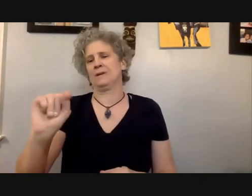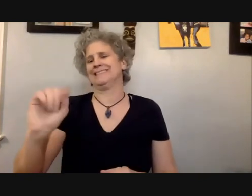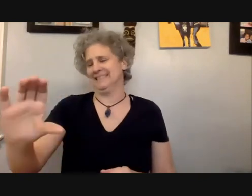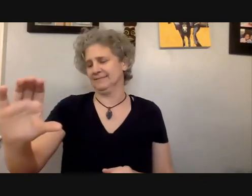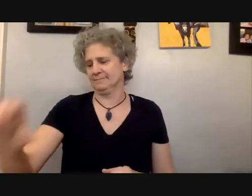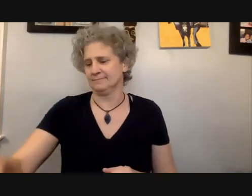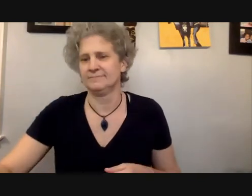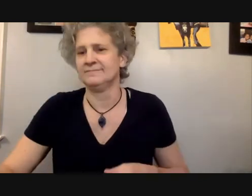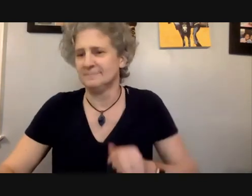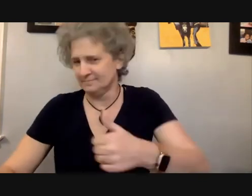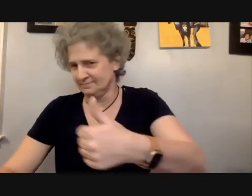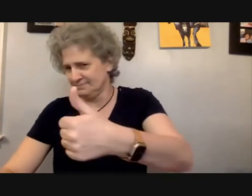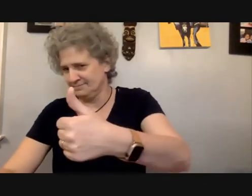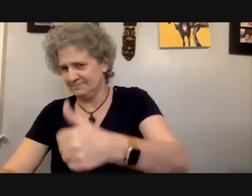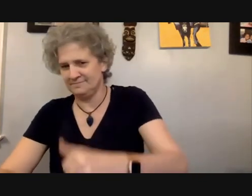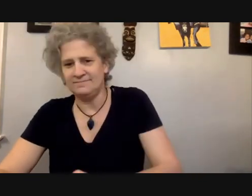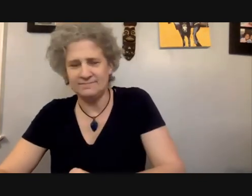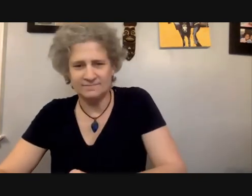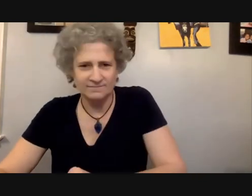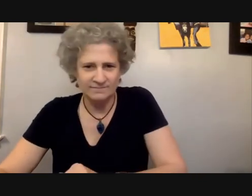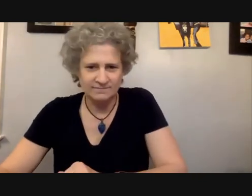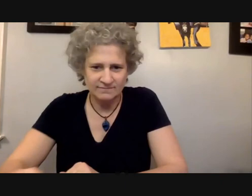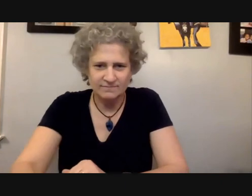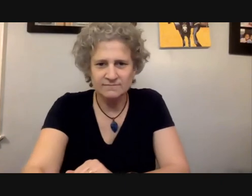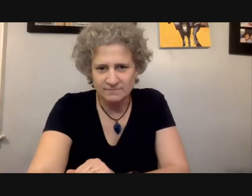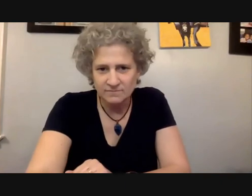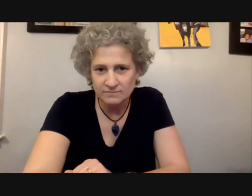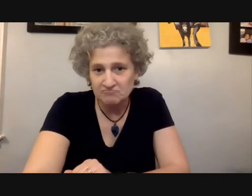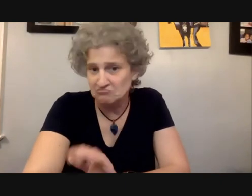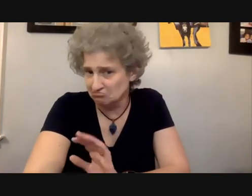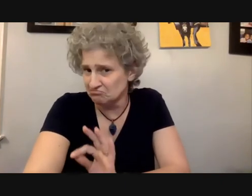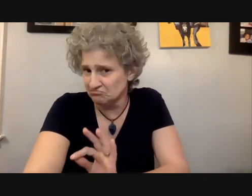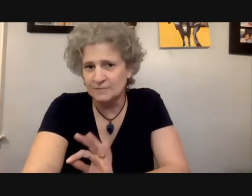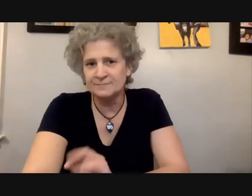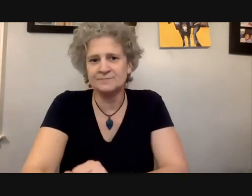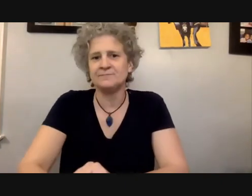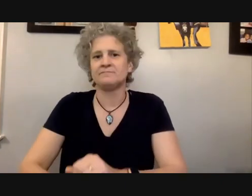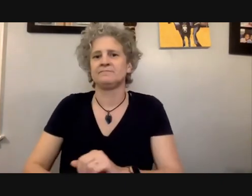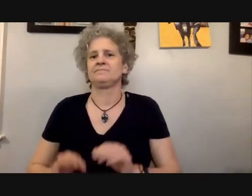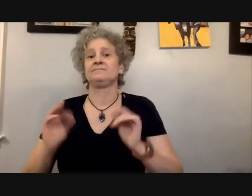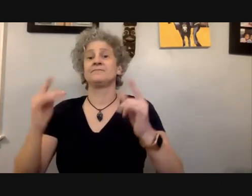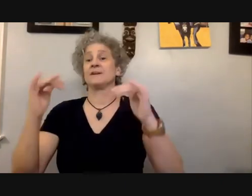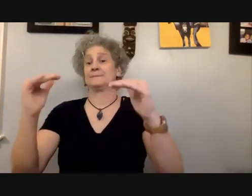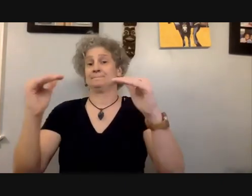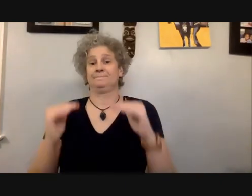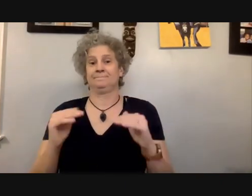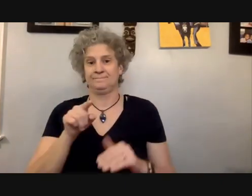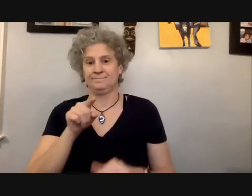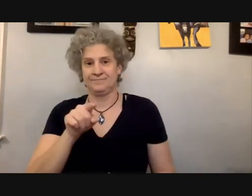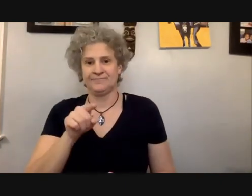Advil, so forth and so on. But the general abbreviation you'll see out there is OTC, for over the counter. Good